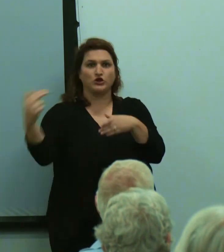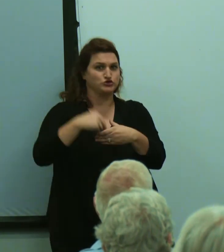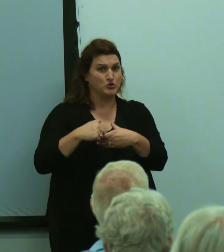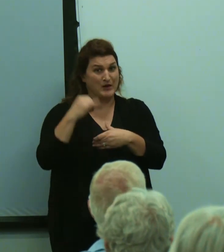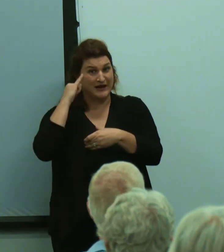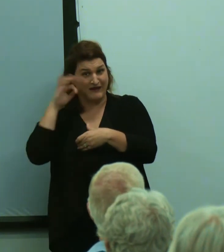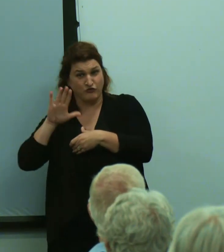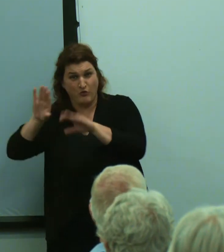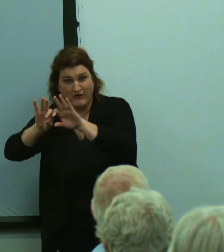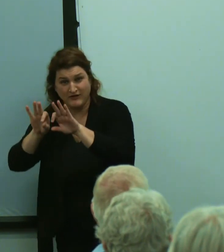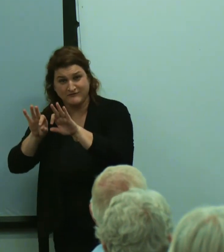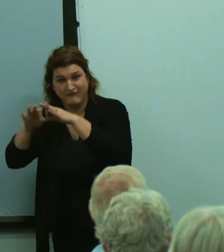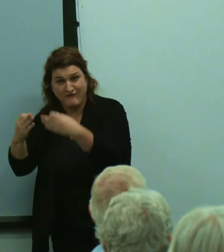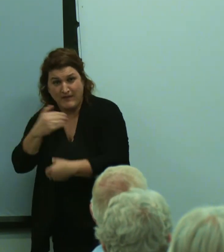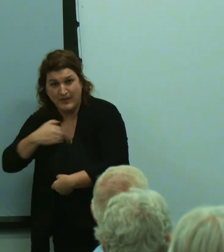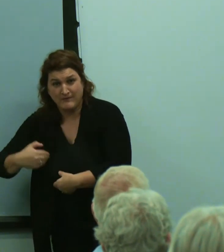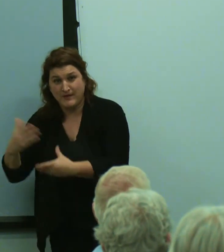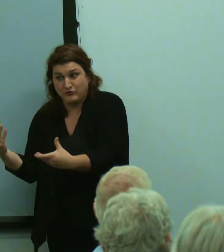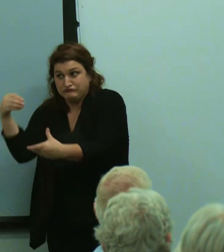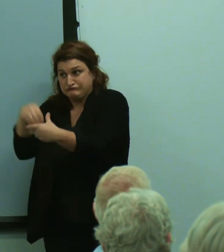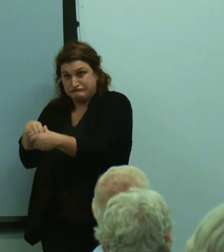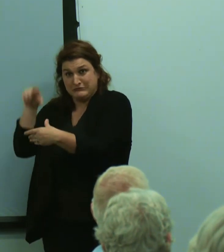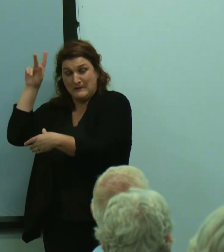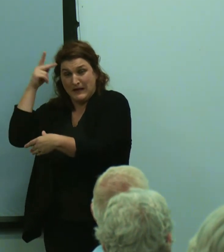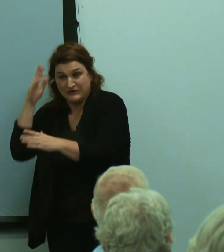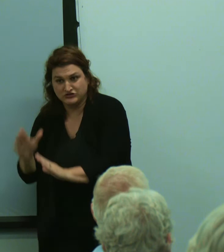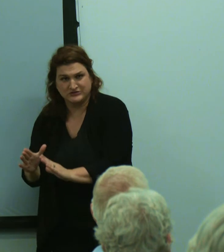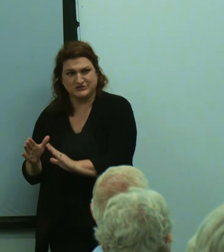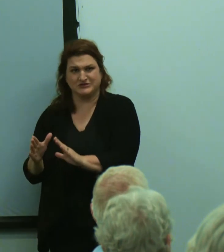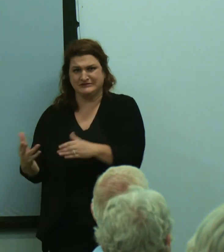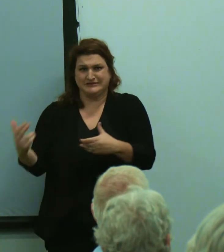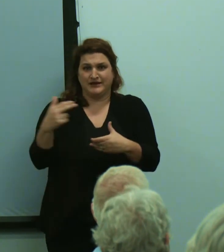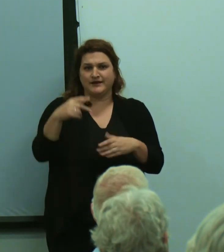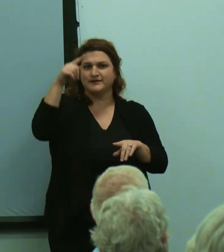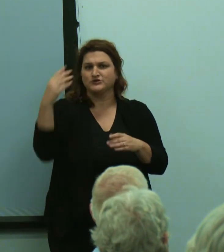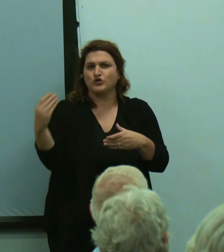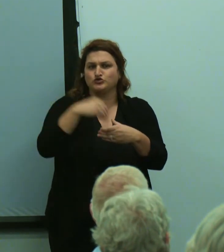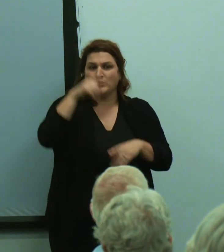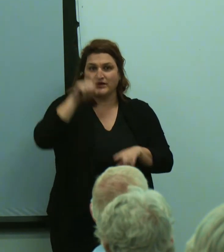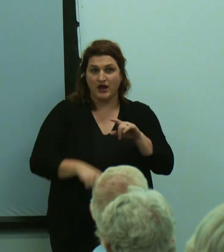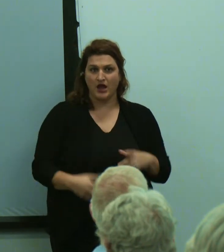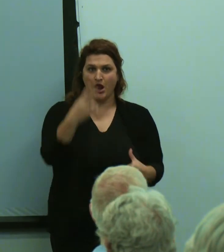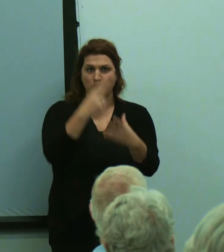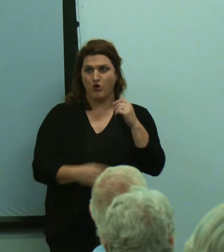a legislator. Both political parties opposed it. I guess